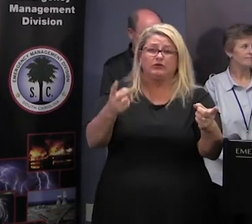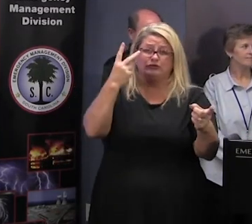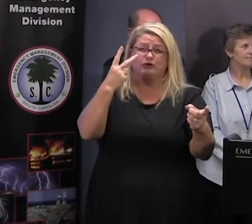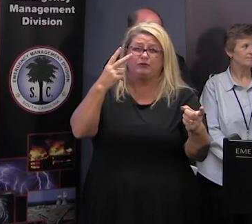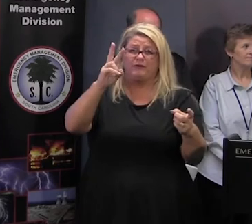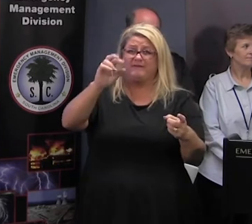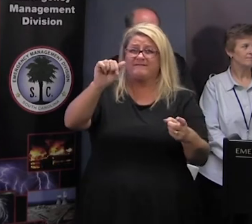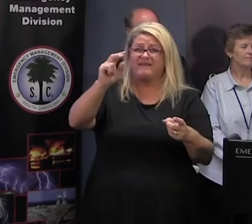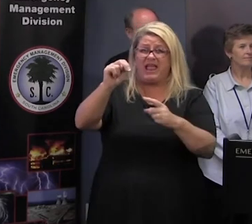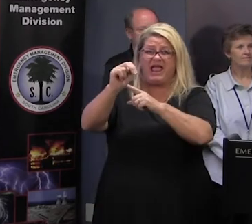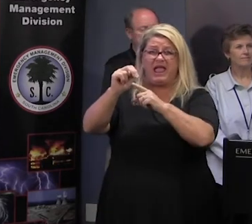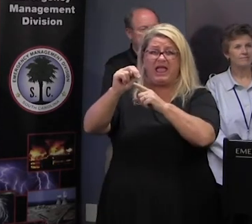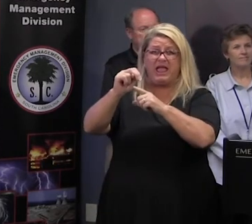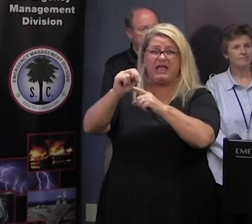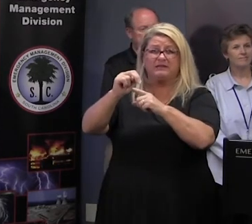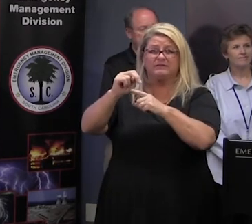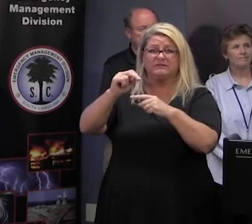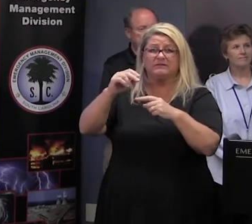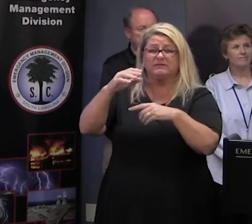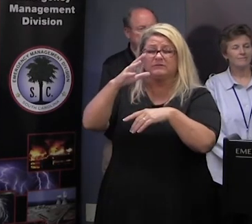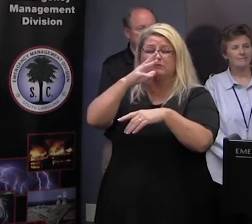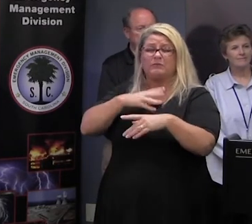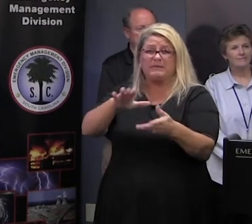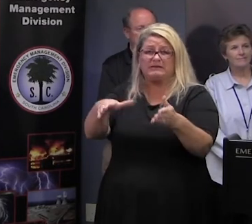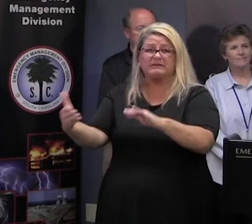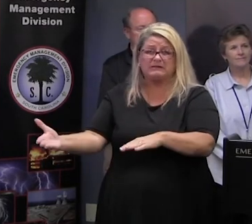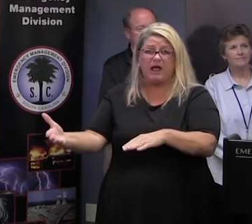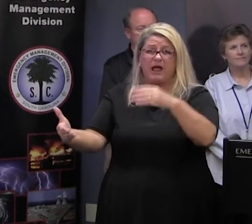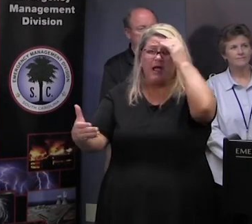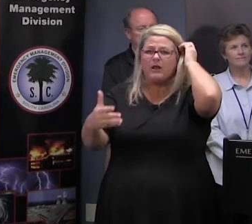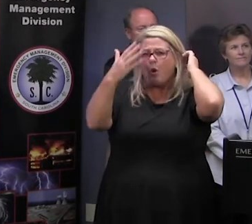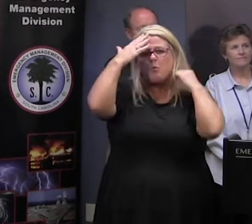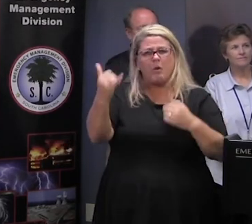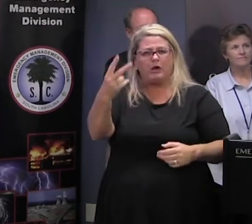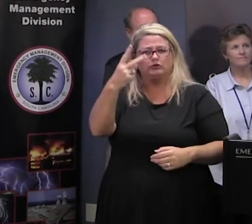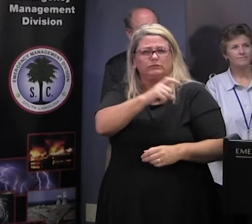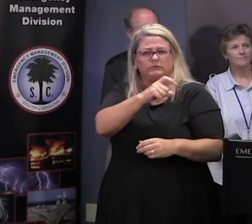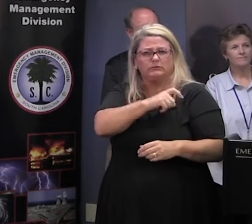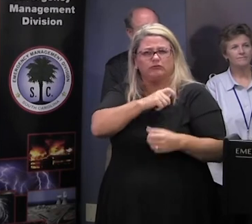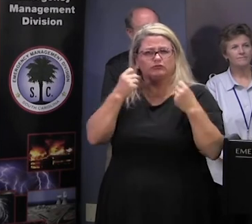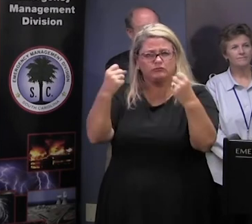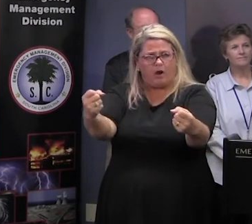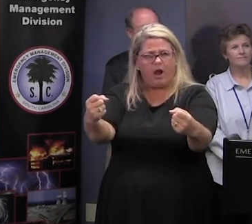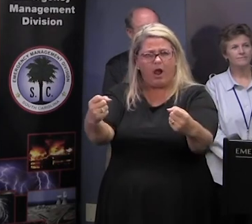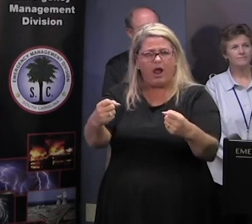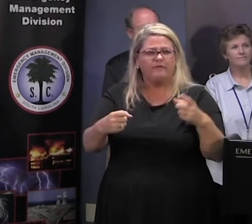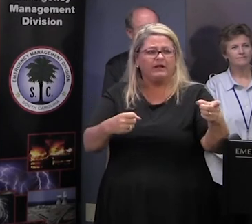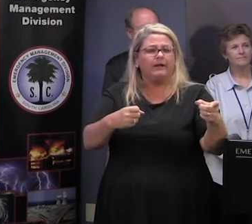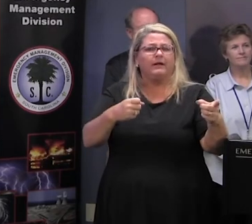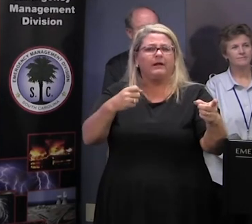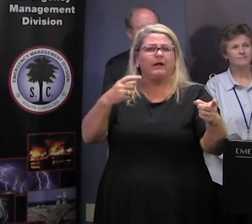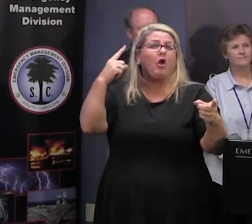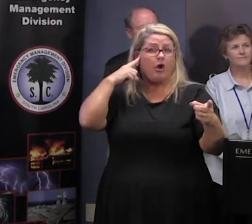people want to know why those deputies were on the road. They said it was because they were under court order. Should there not be a loosening of